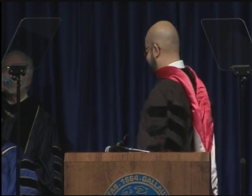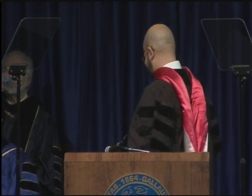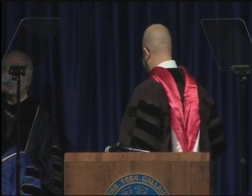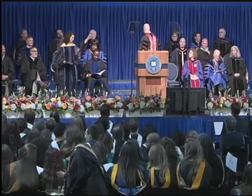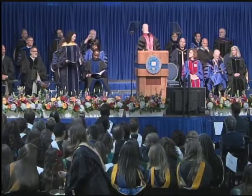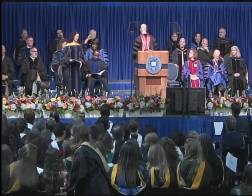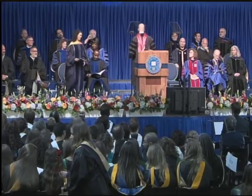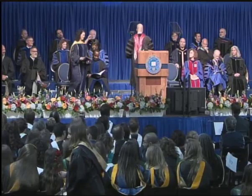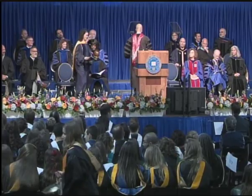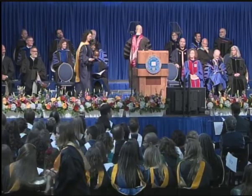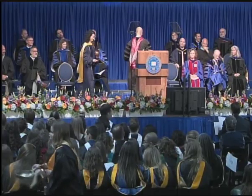Teaching Awards.